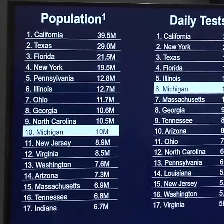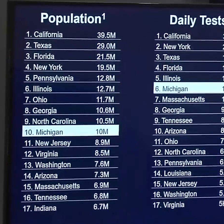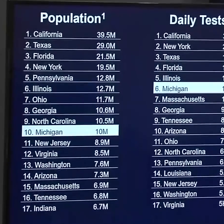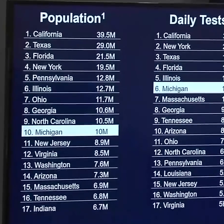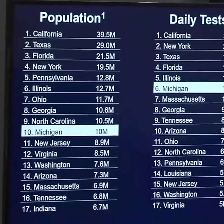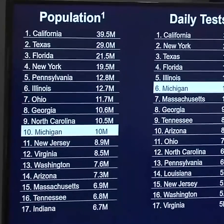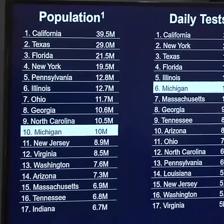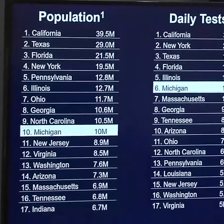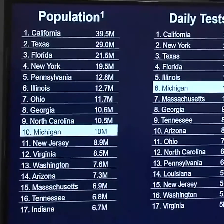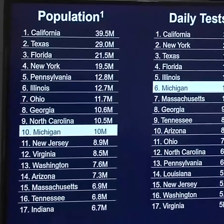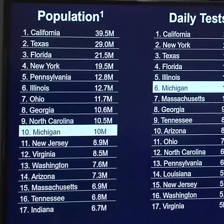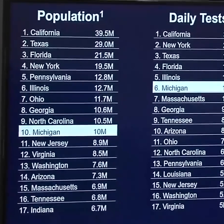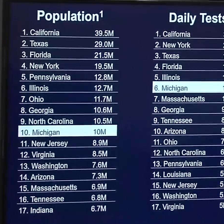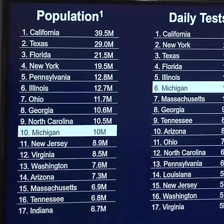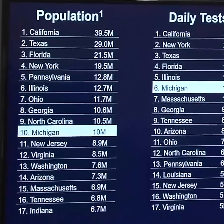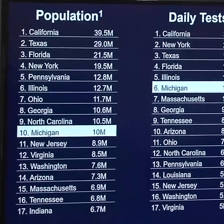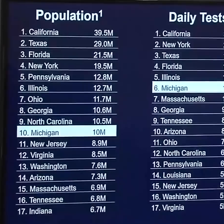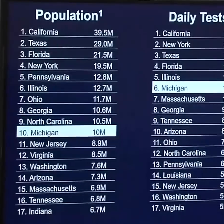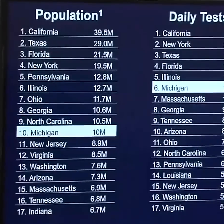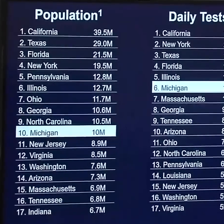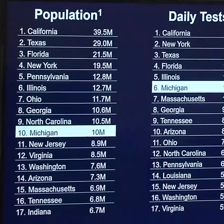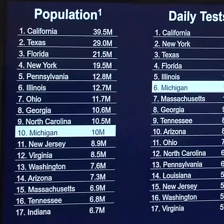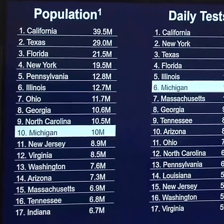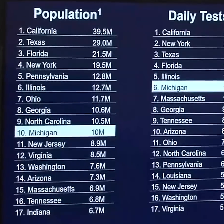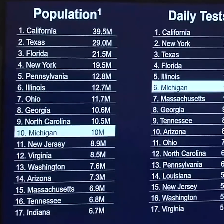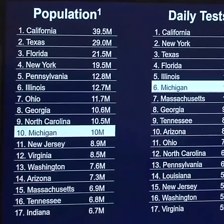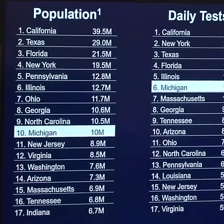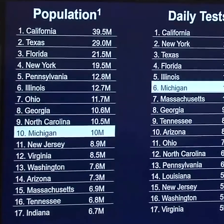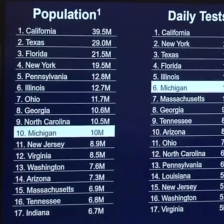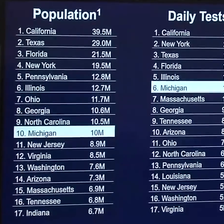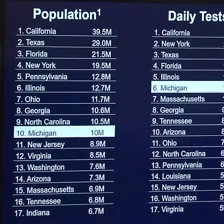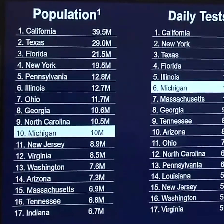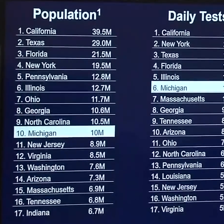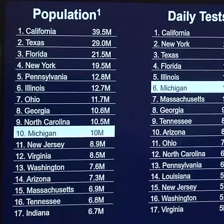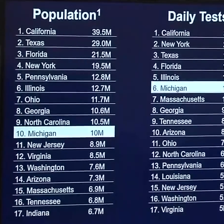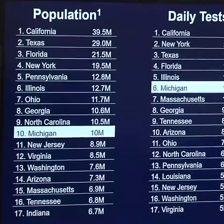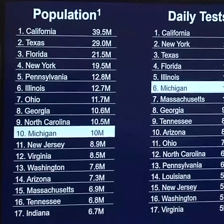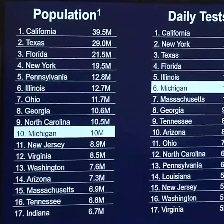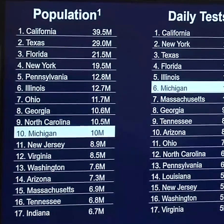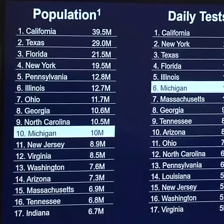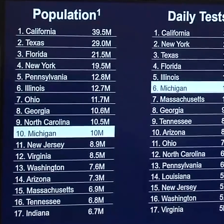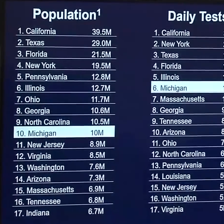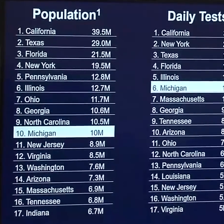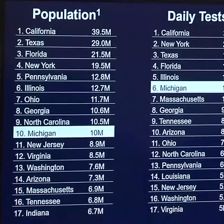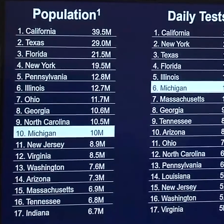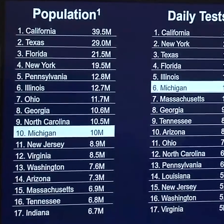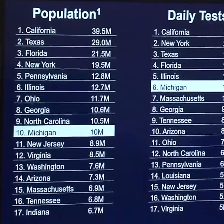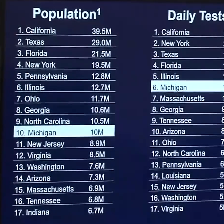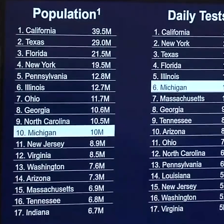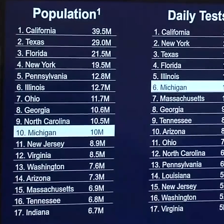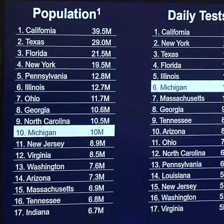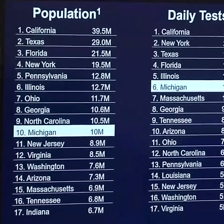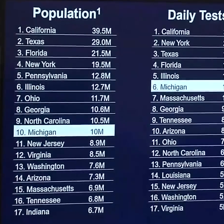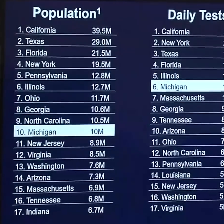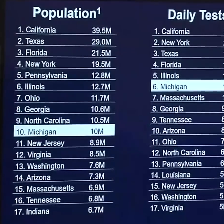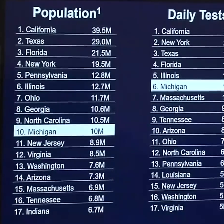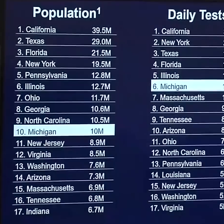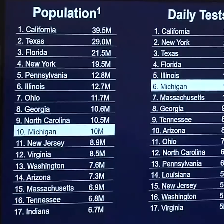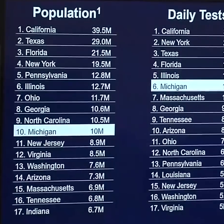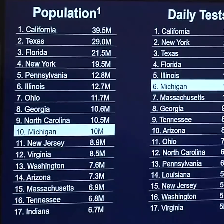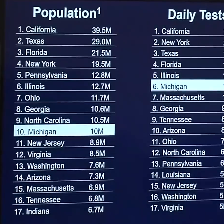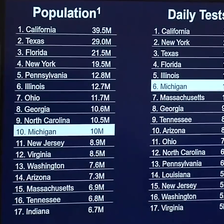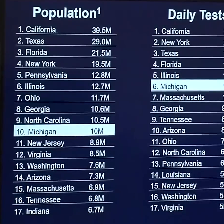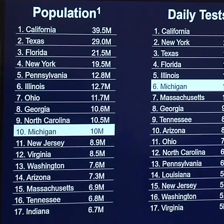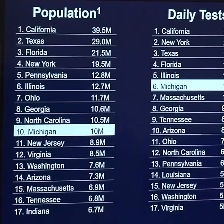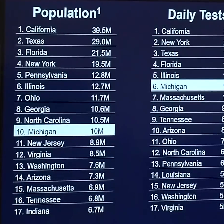to. Mind you, a month ago it was 5,000. And what we really need to work on is our daily tests per million. What the